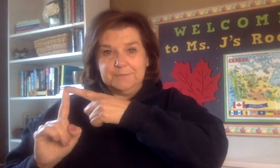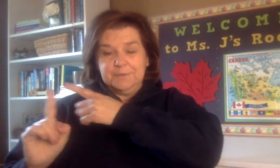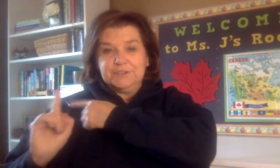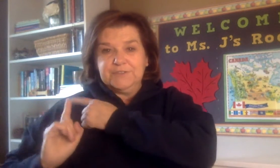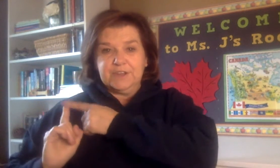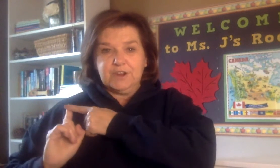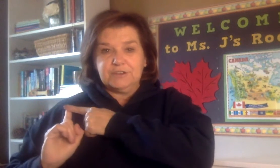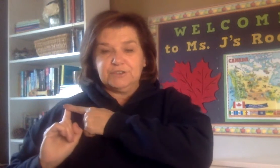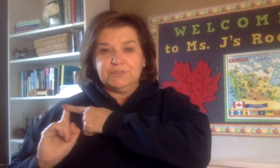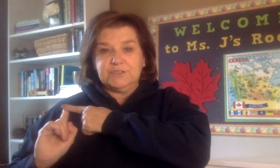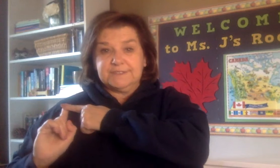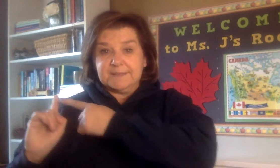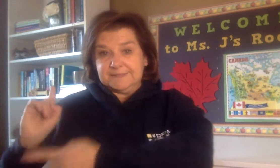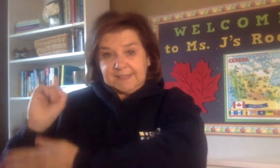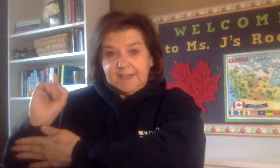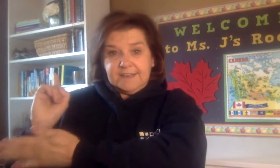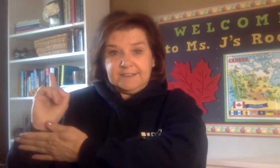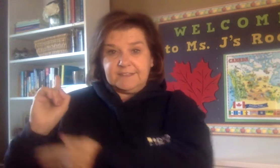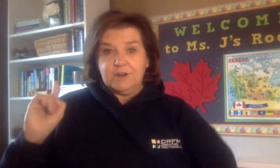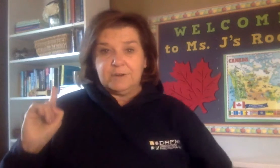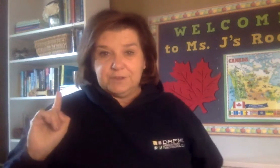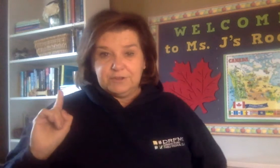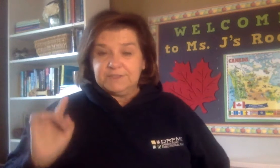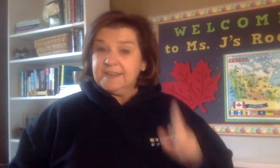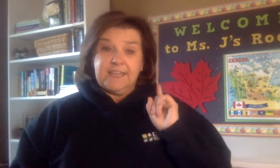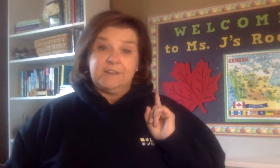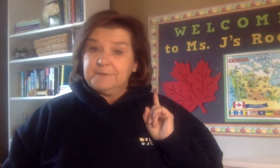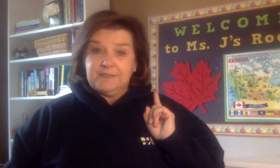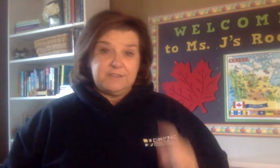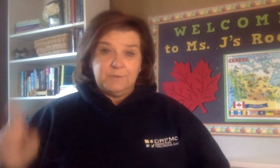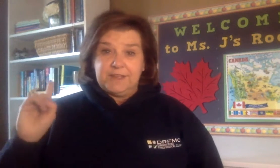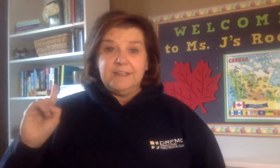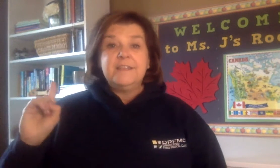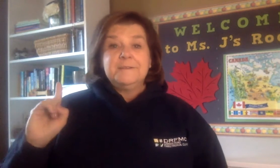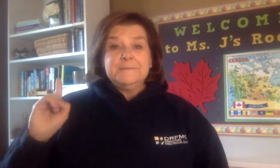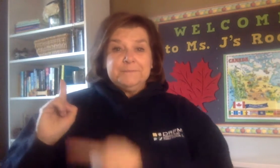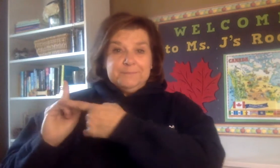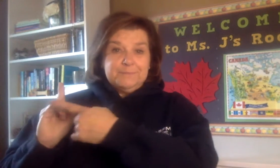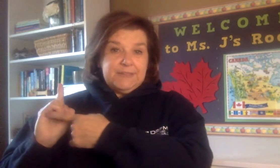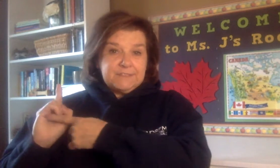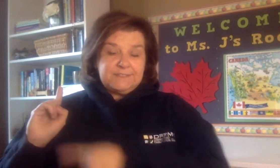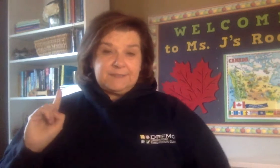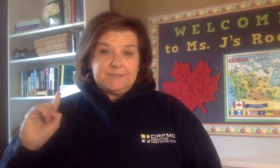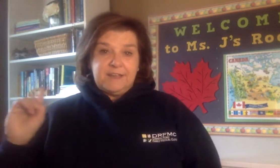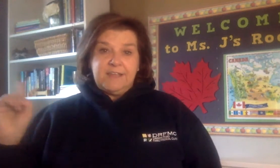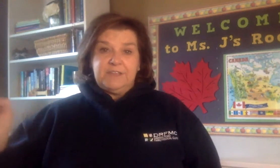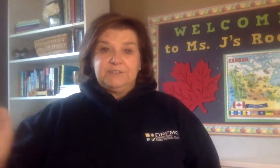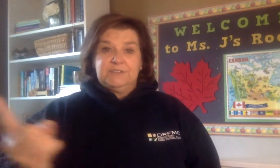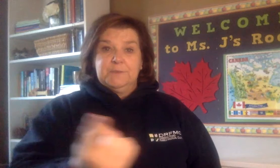point your finger on your shoulder, same side as the arm that you're using. And again, it could be either one, but it's on the same side. And then you just do a